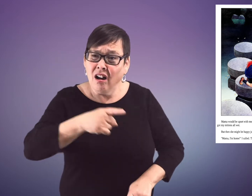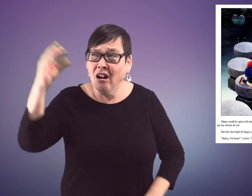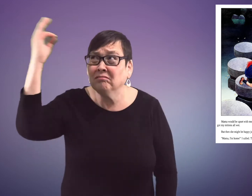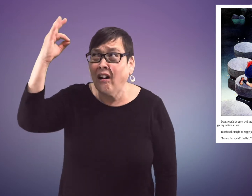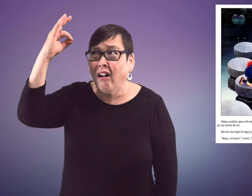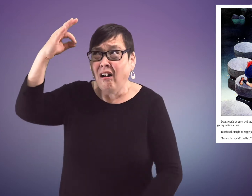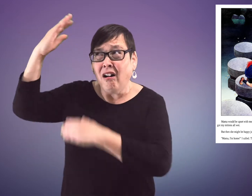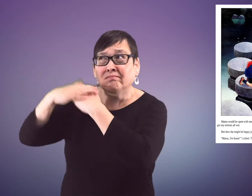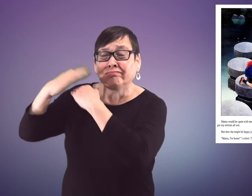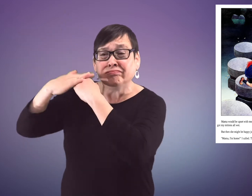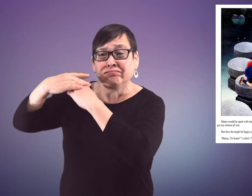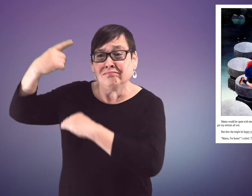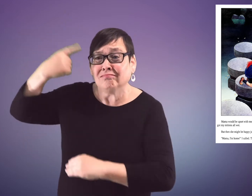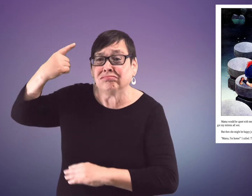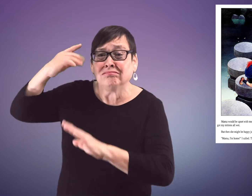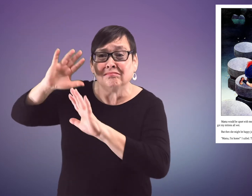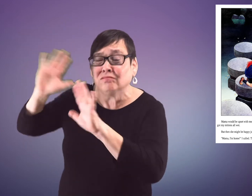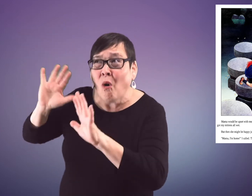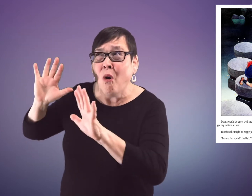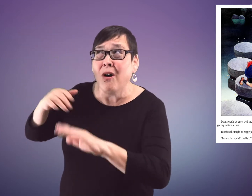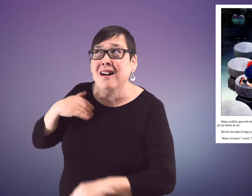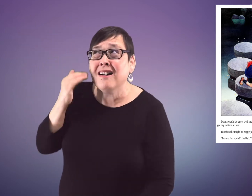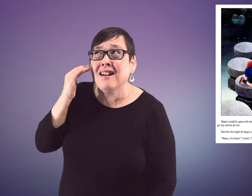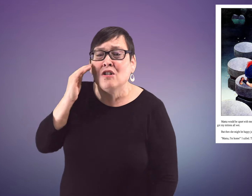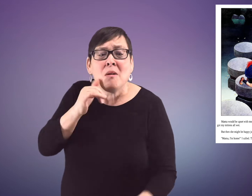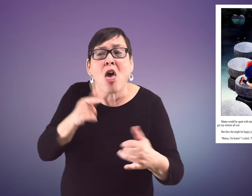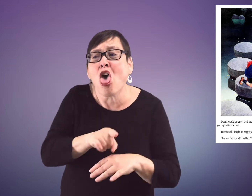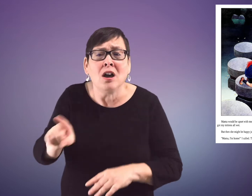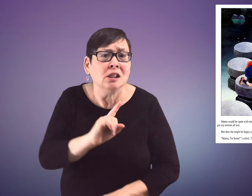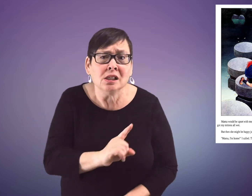Time and again, she warned me not to play there.